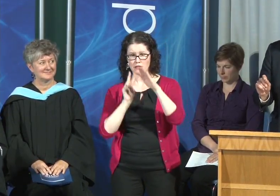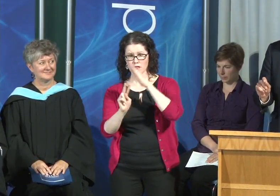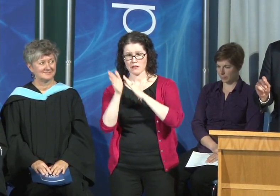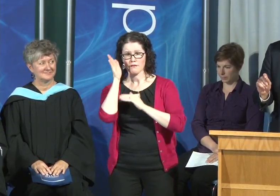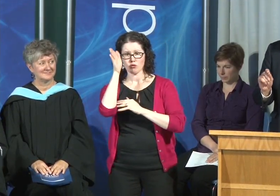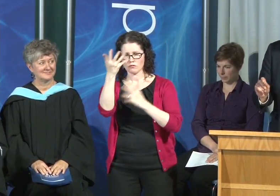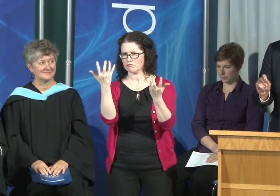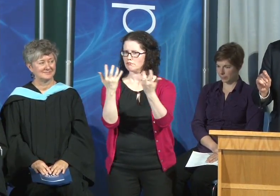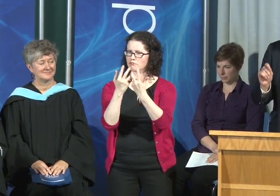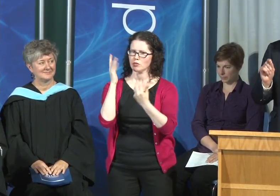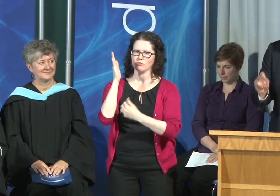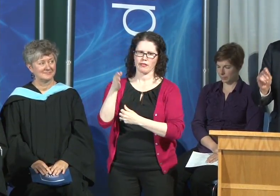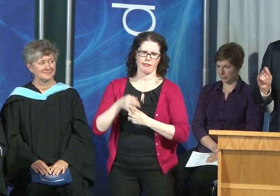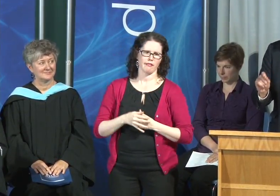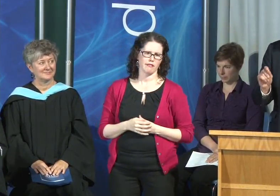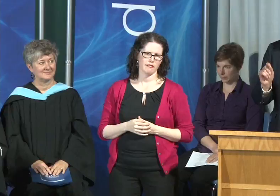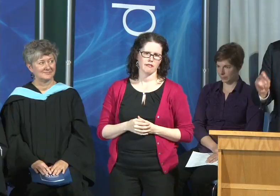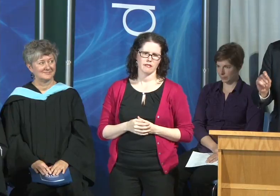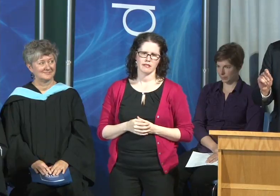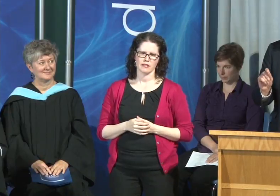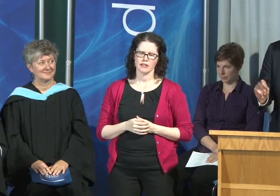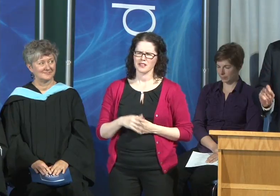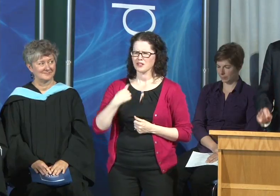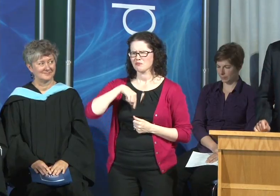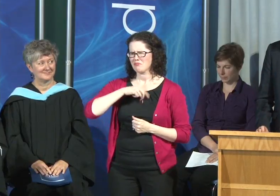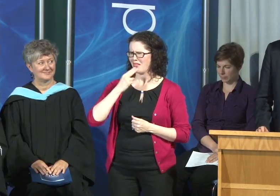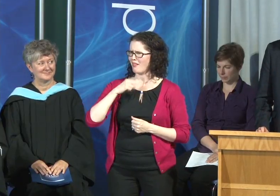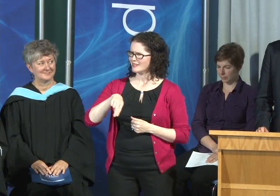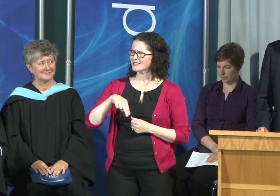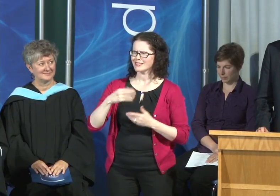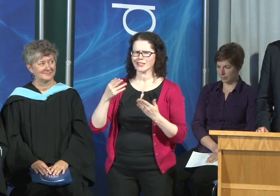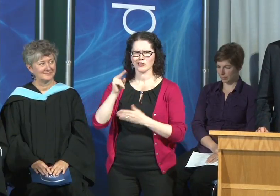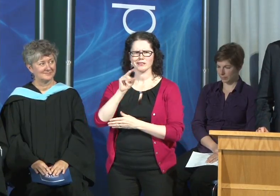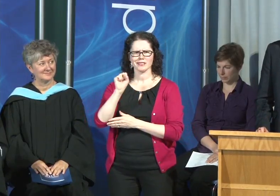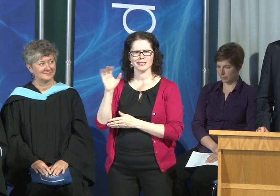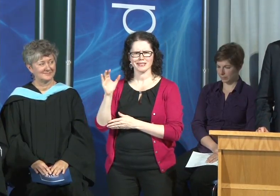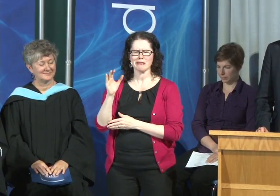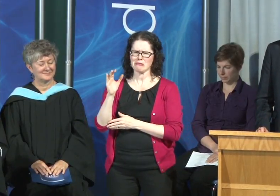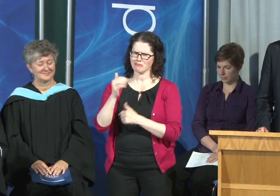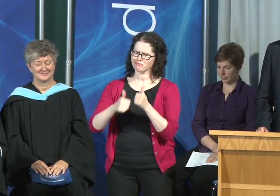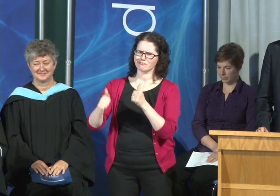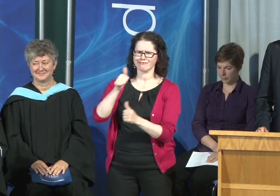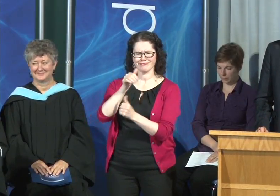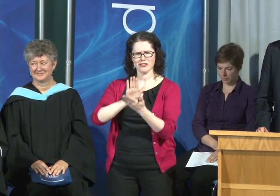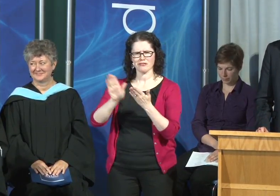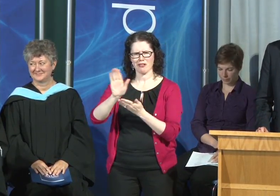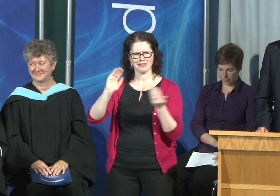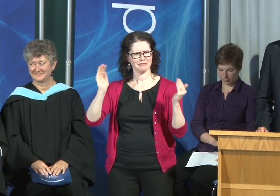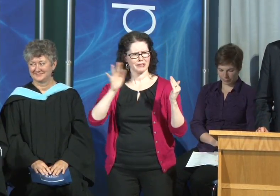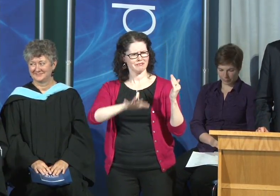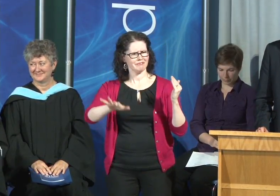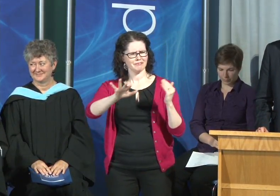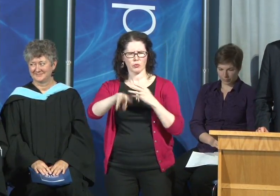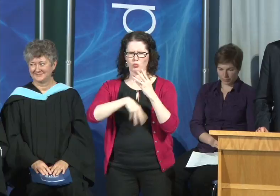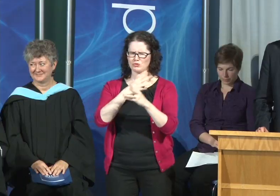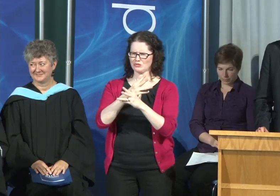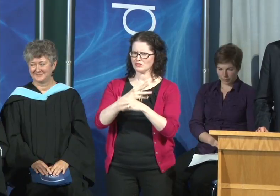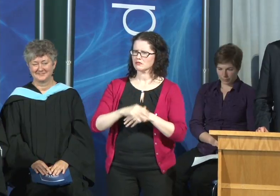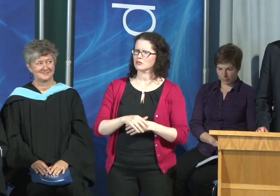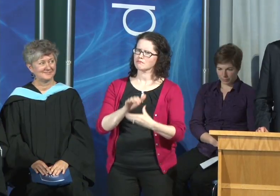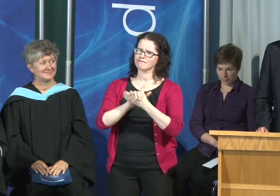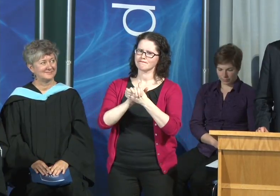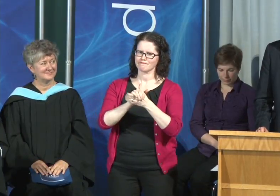Nova Scotia to have a world-class community college like Nova Scotia Community College. I want to congratulate each and every one